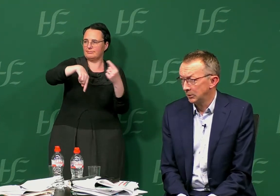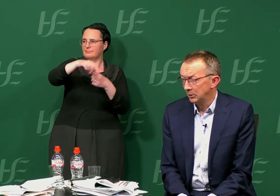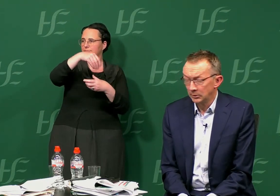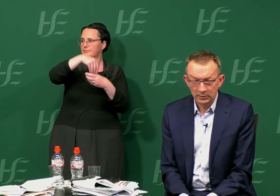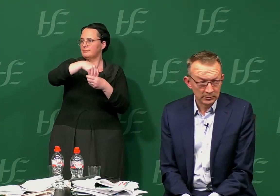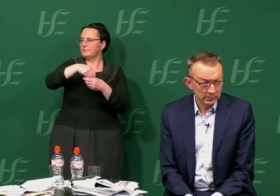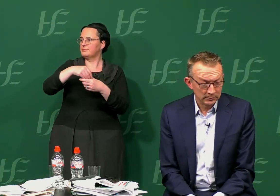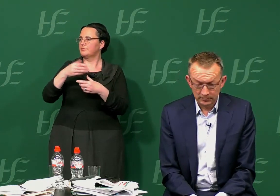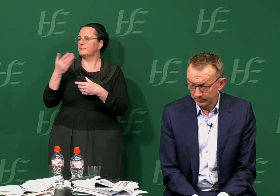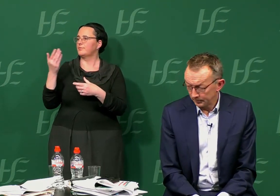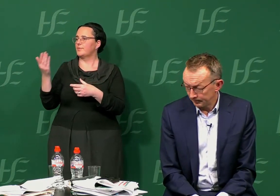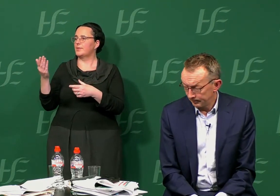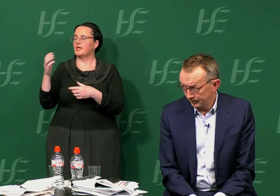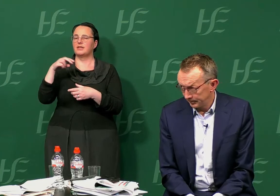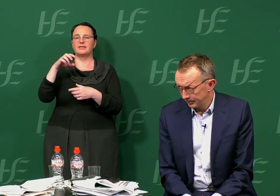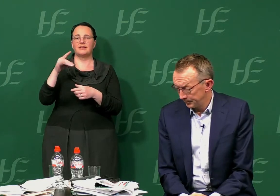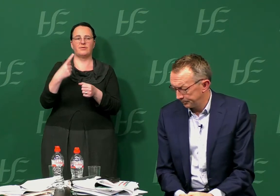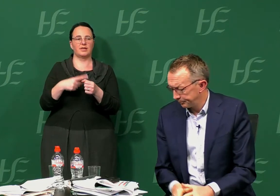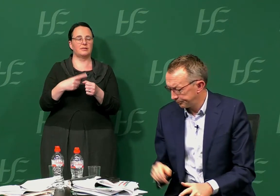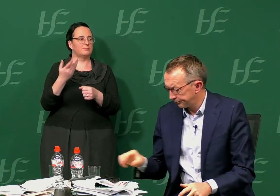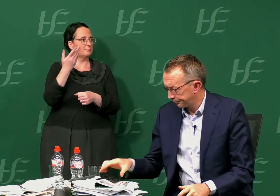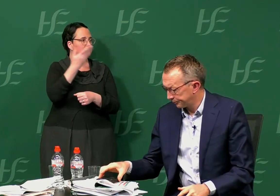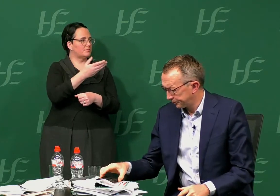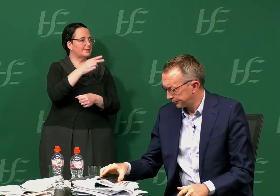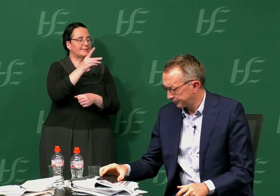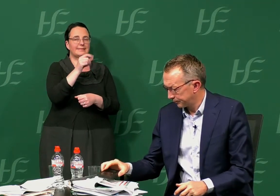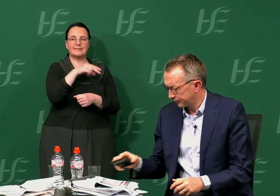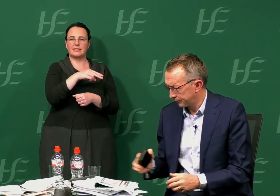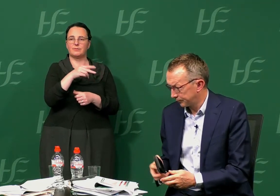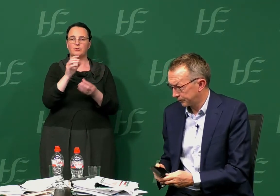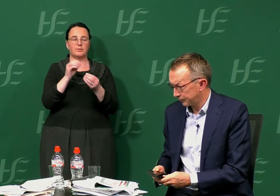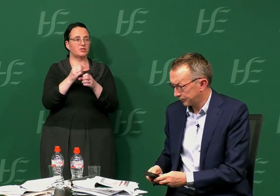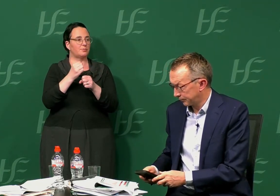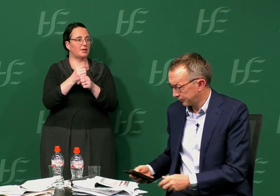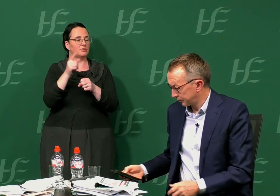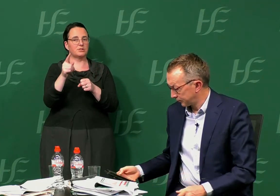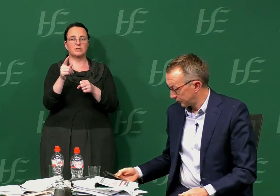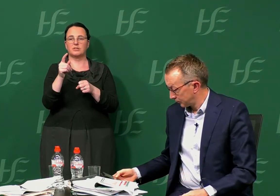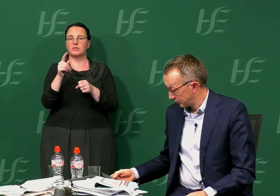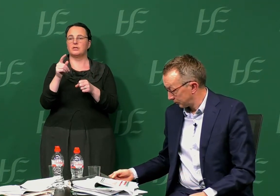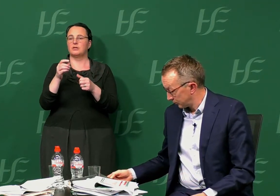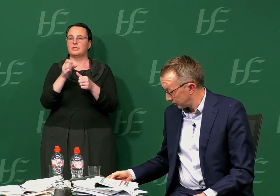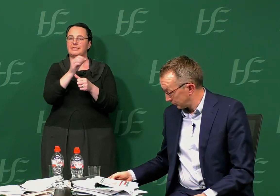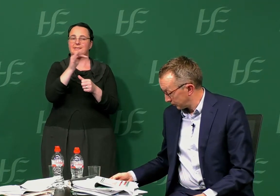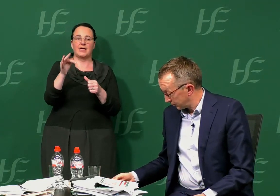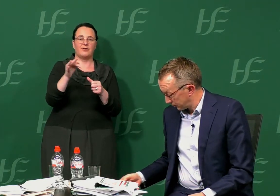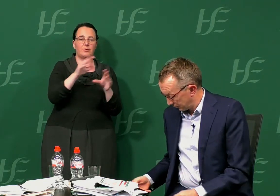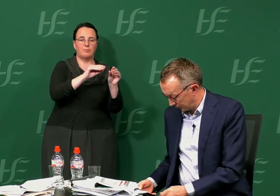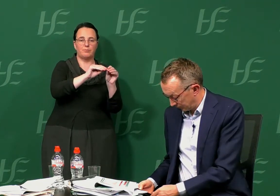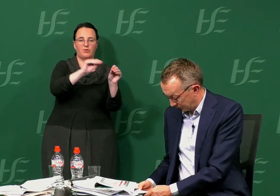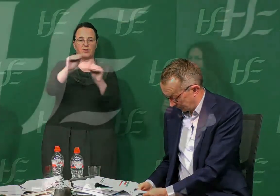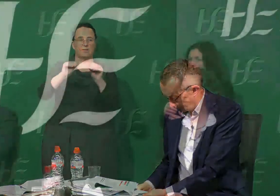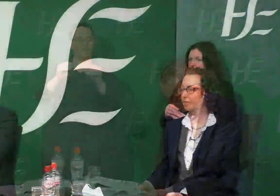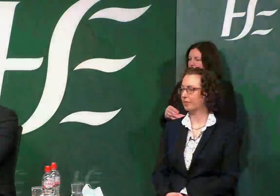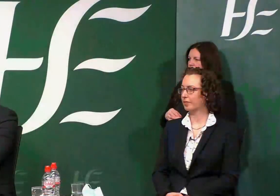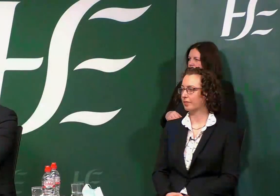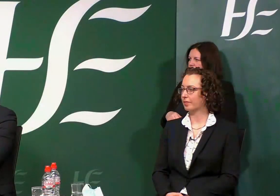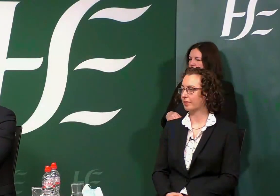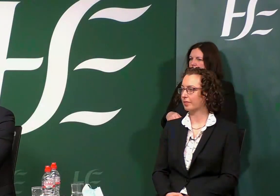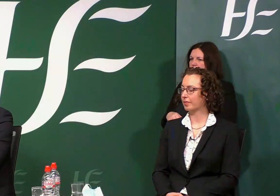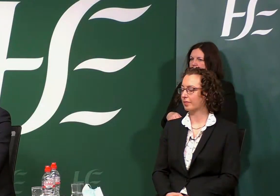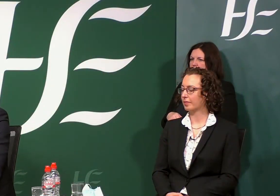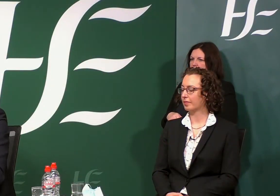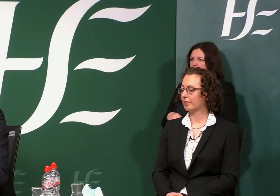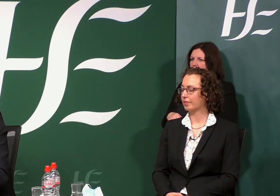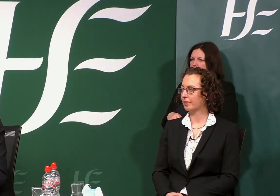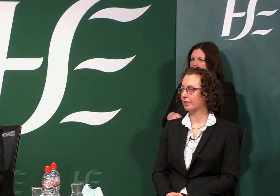Hi, Niamh again. Just Damien, I think it was you mentioned about redeploying staff for the vaccinations. Where are they coming from? Like, is